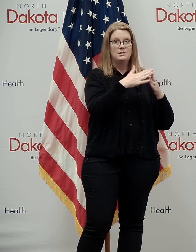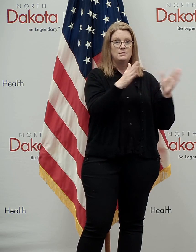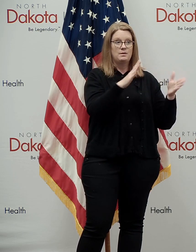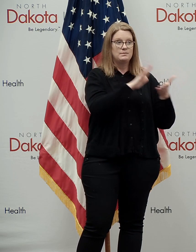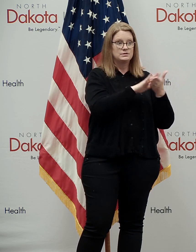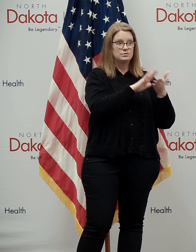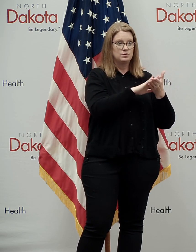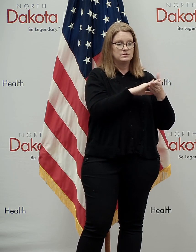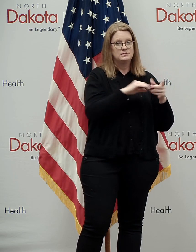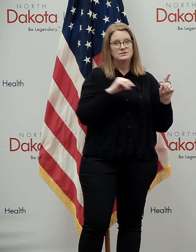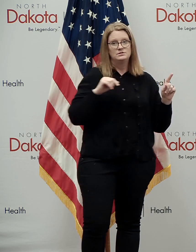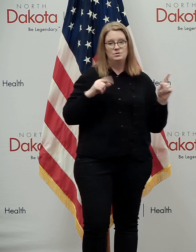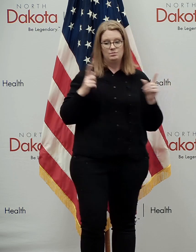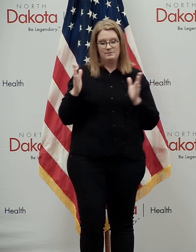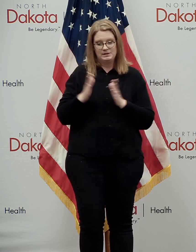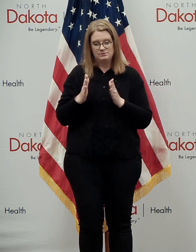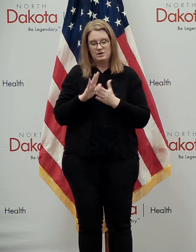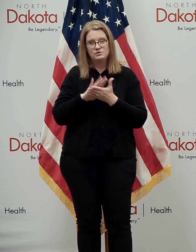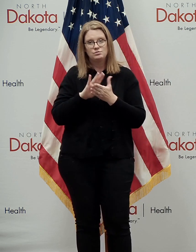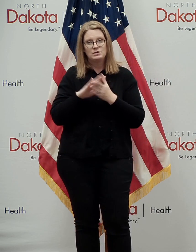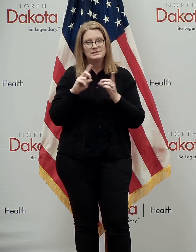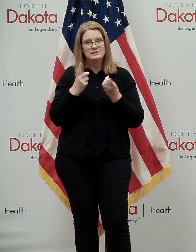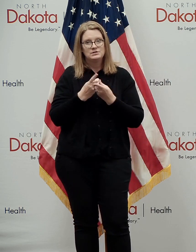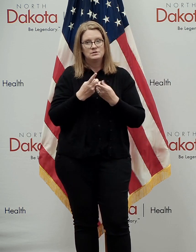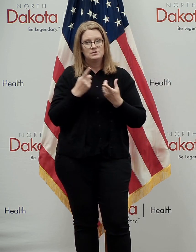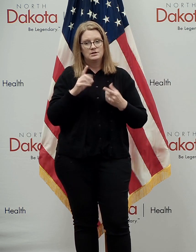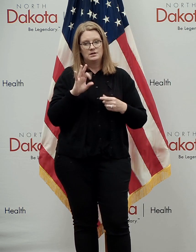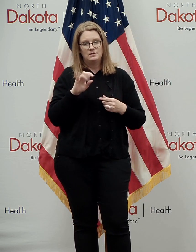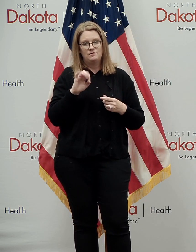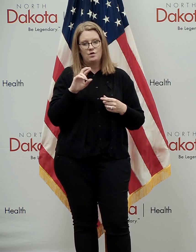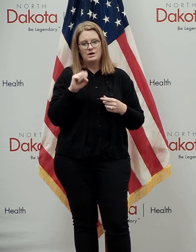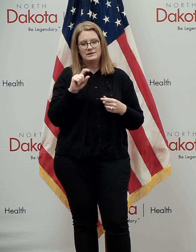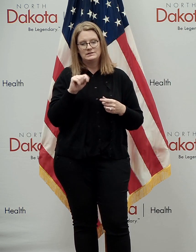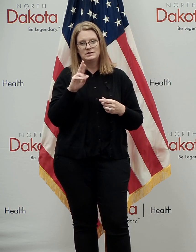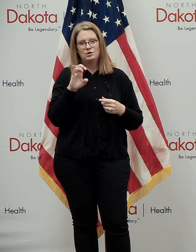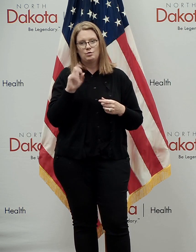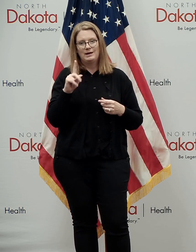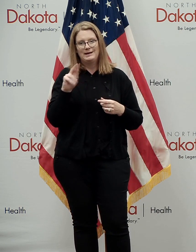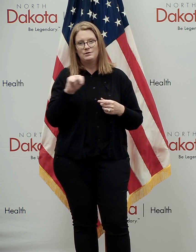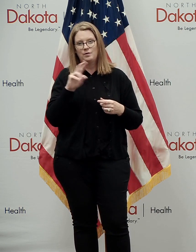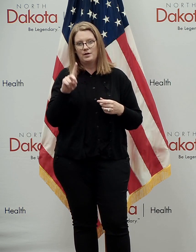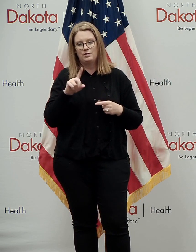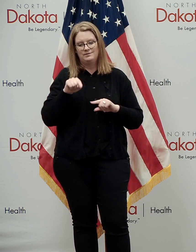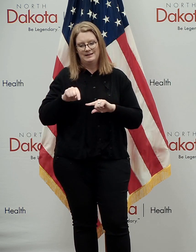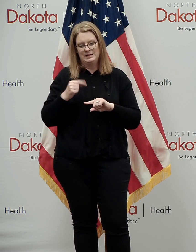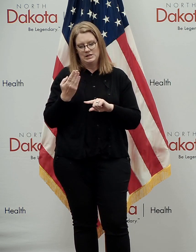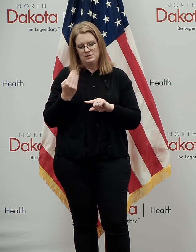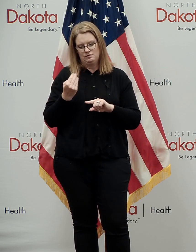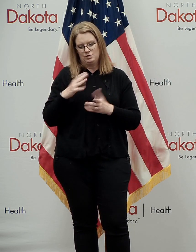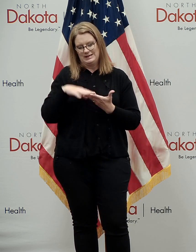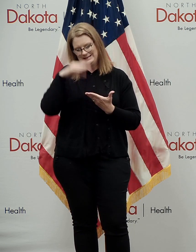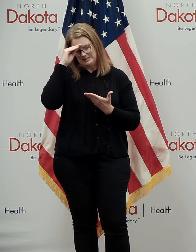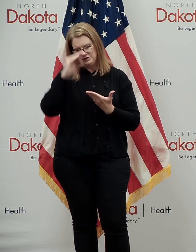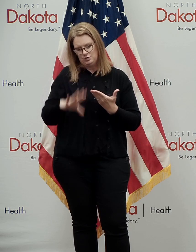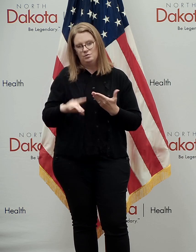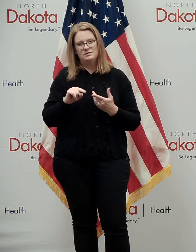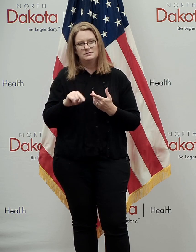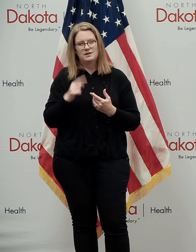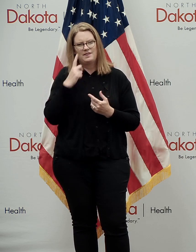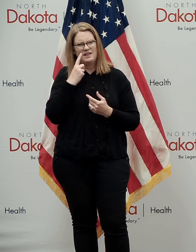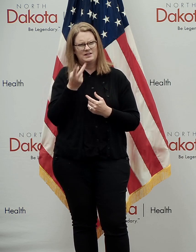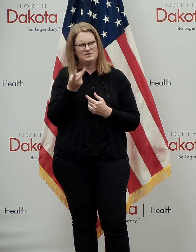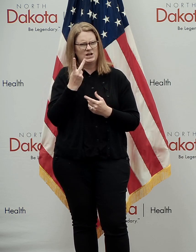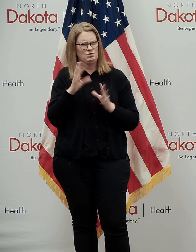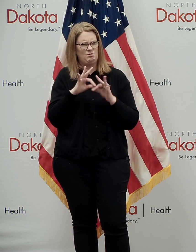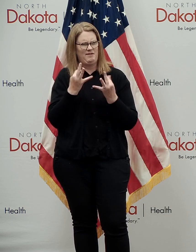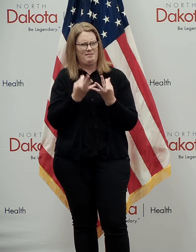school district, to one of our smaller school districts in Horse Creek, North Dakota, that has 14 students that belong to, I think, a couple family members.